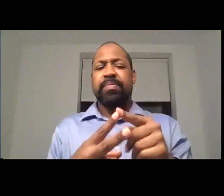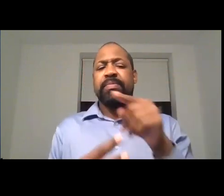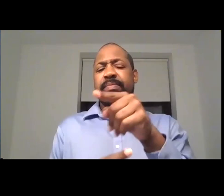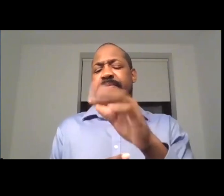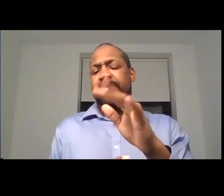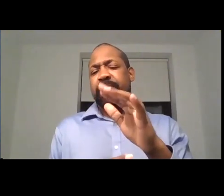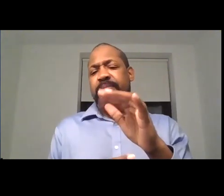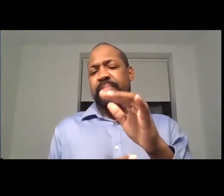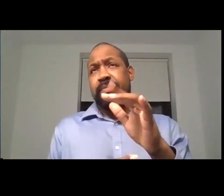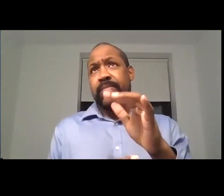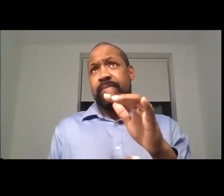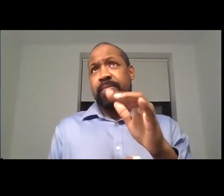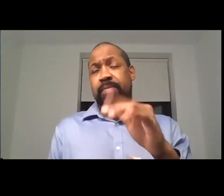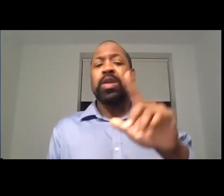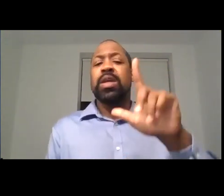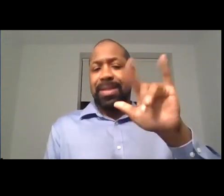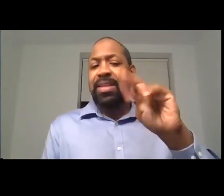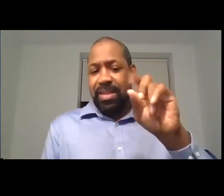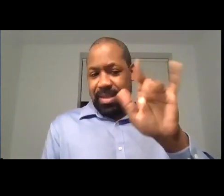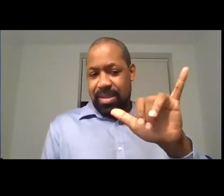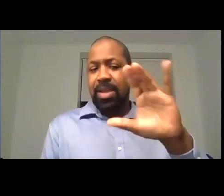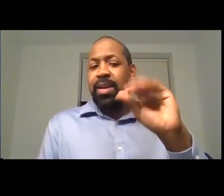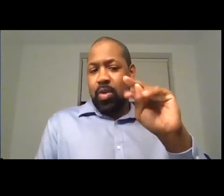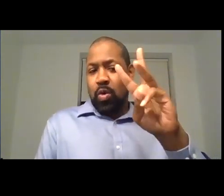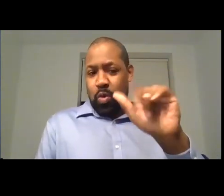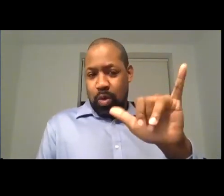some of them have already transferred to other jobs.